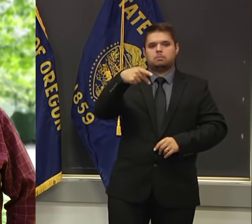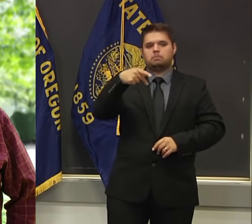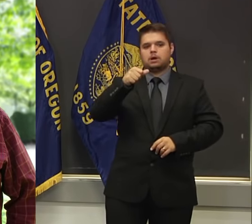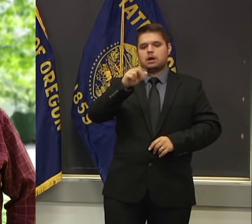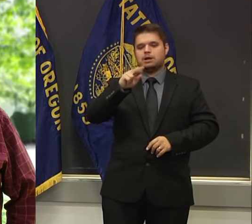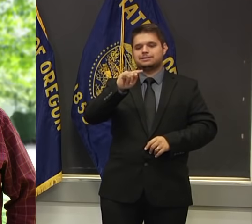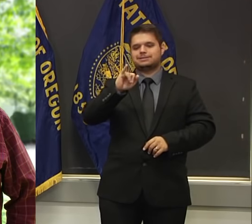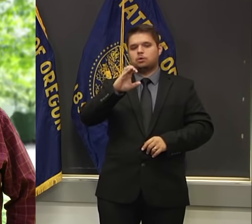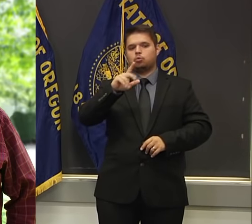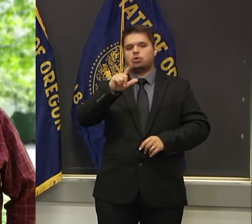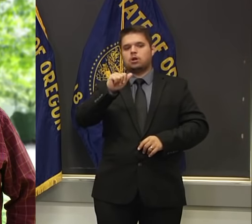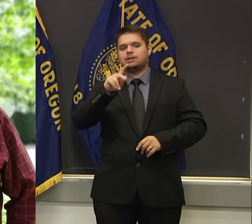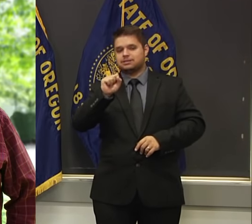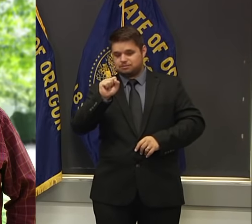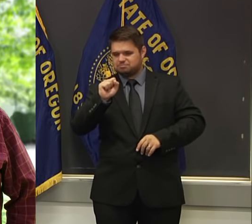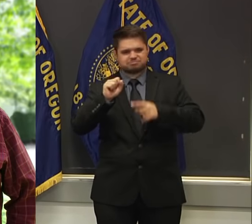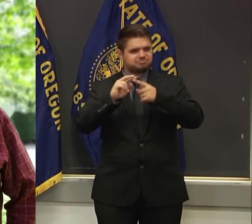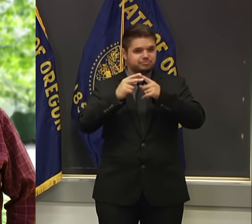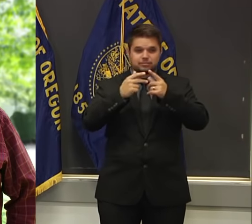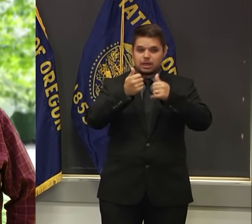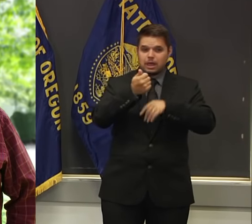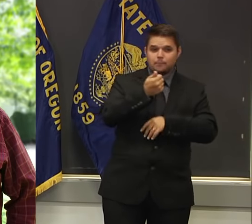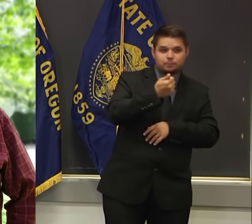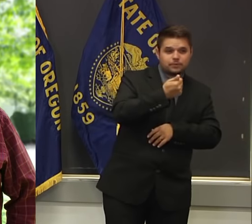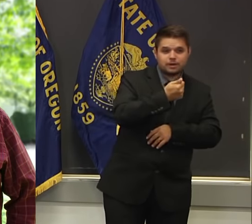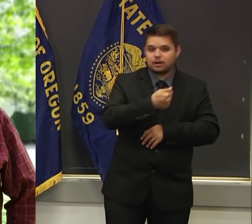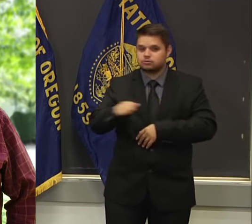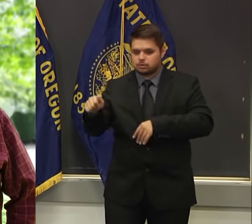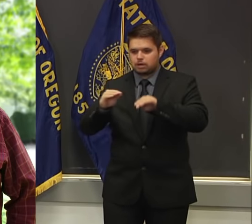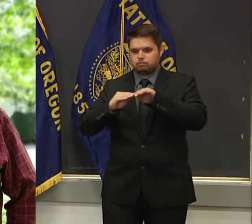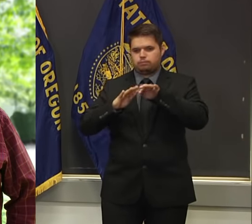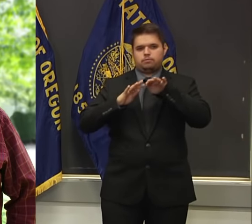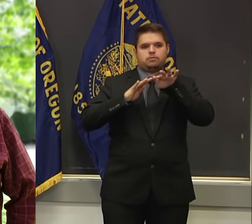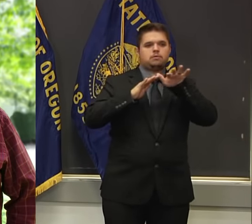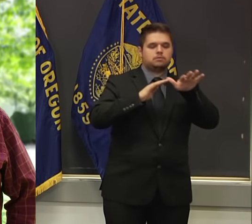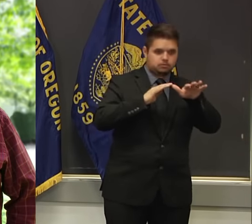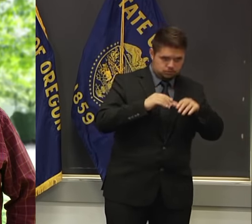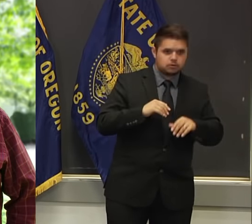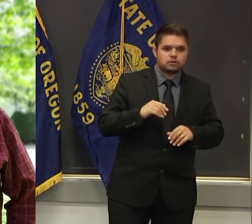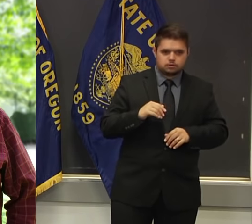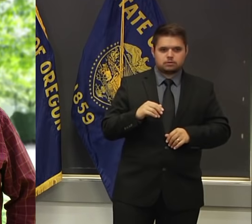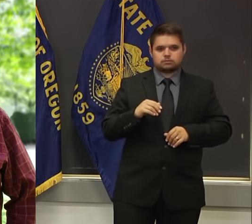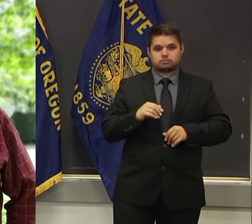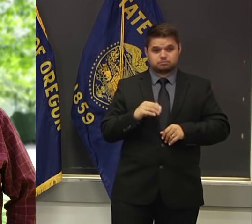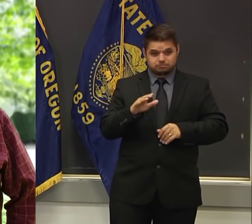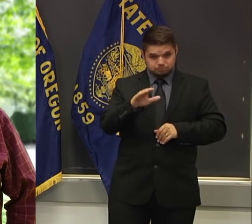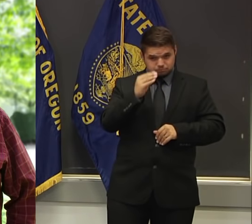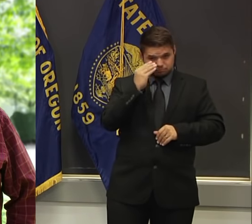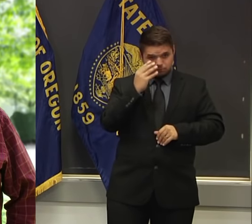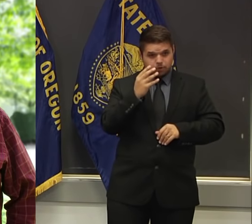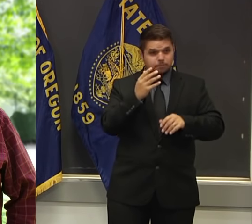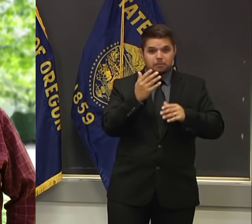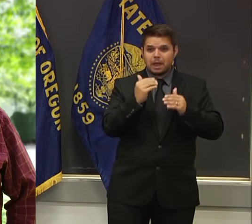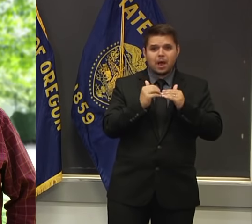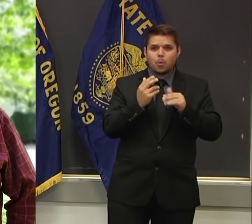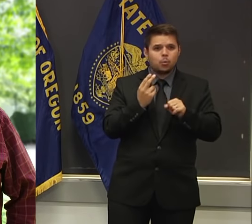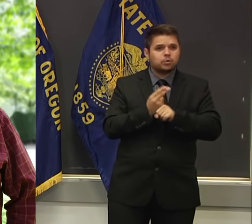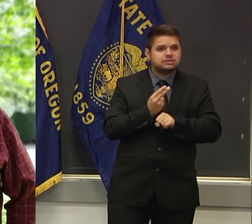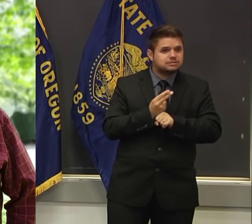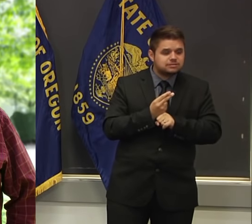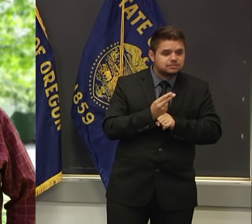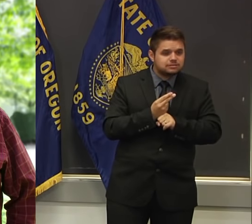that protection, and the simplest and easiest to use and also the most comfortable to wear in high heat conditions for